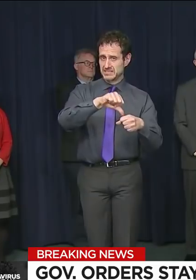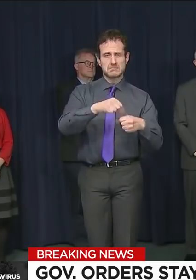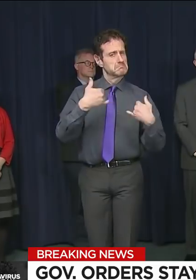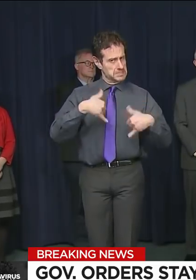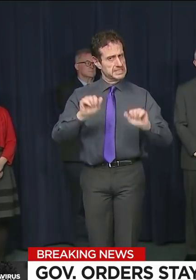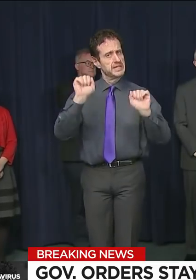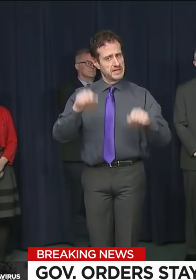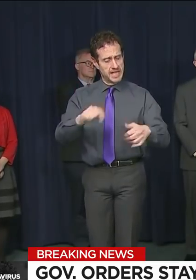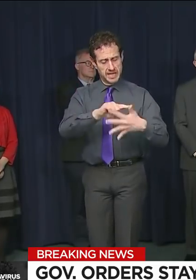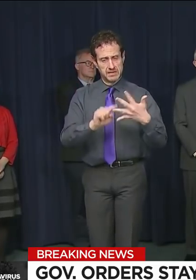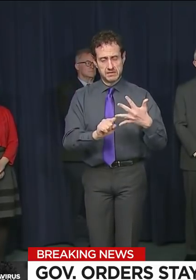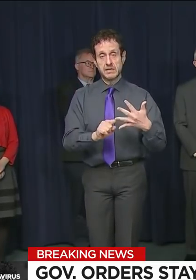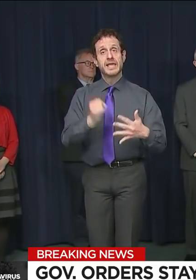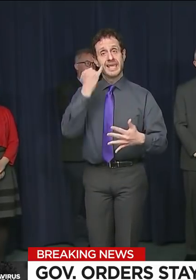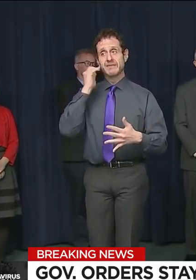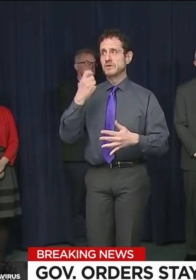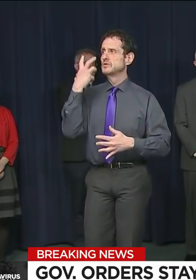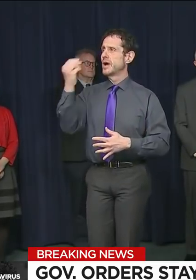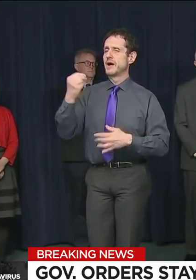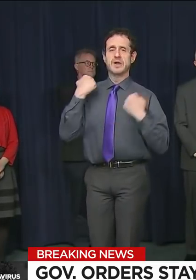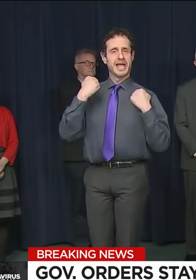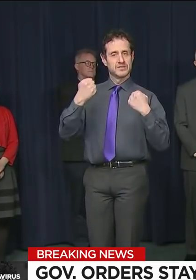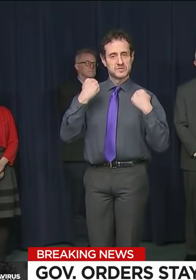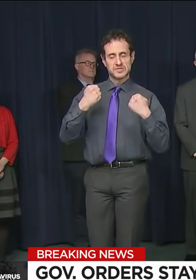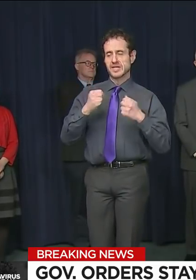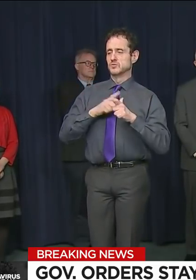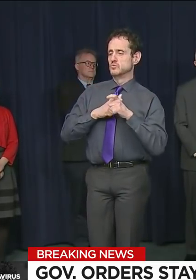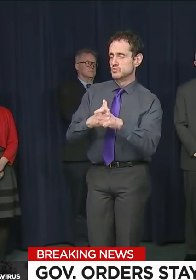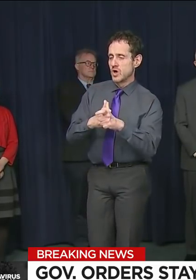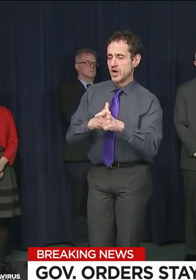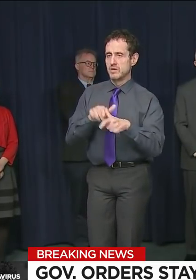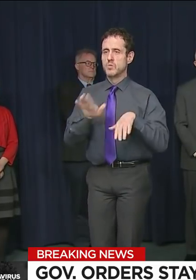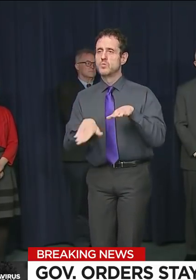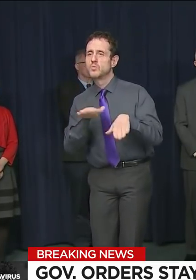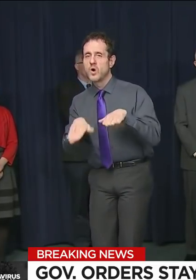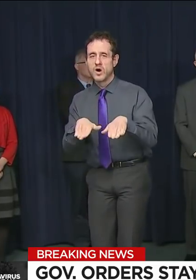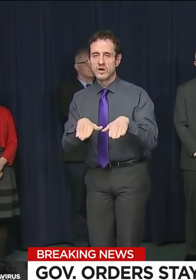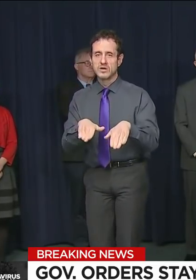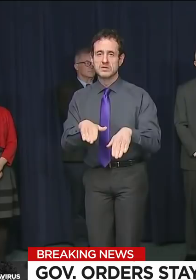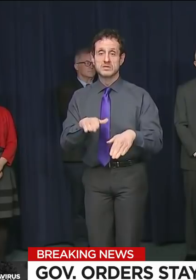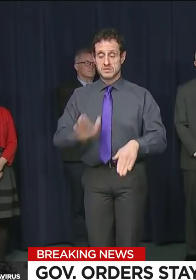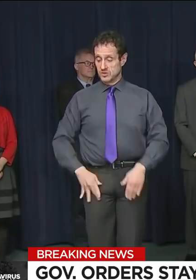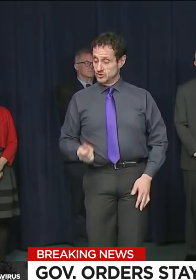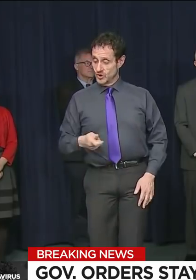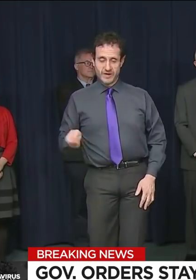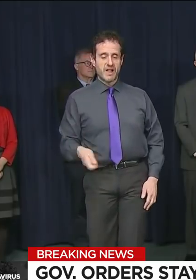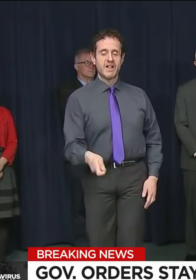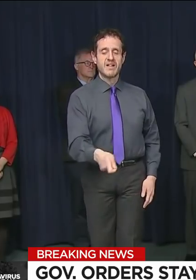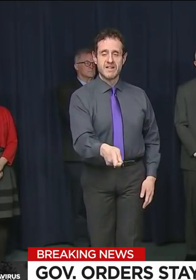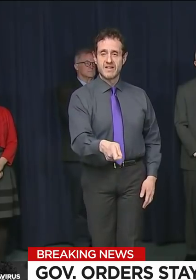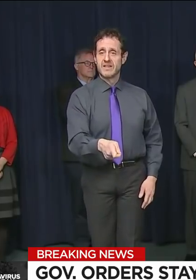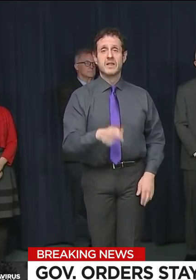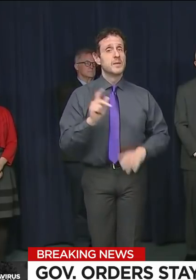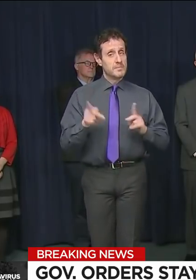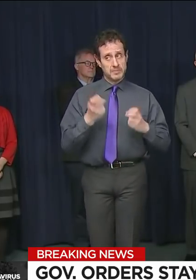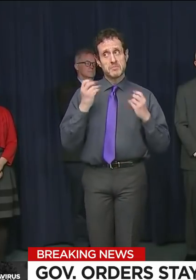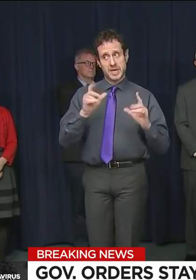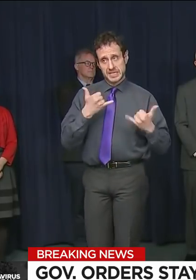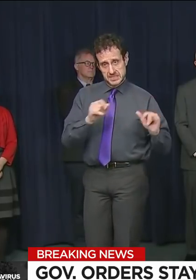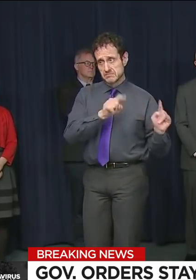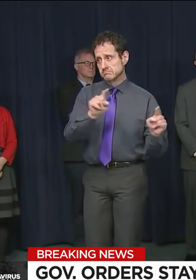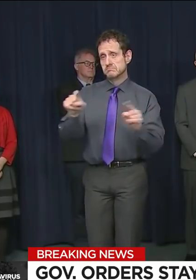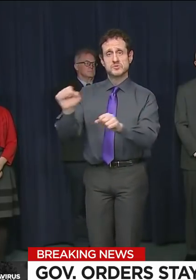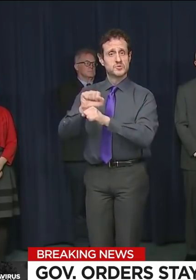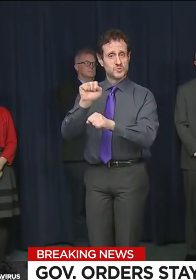be able to go running and hiking and walk your dog. Many, many people will still go to work. For the vast majority of